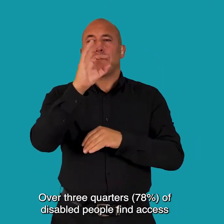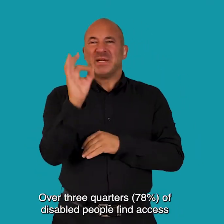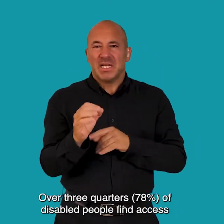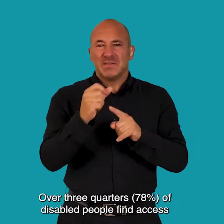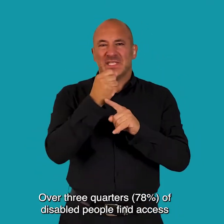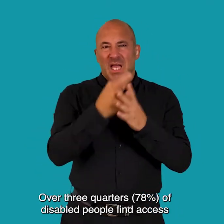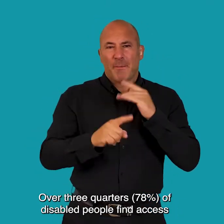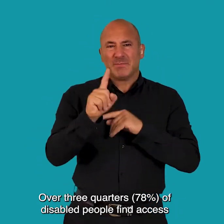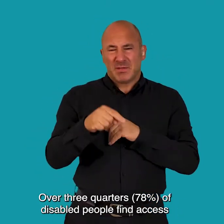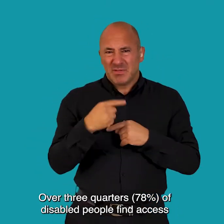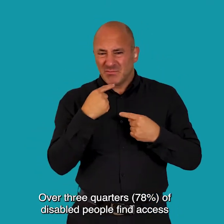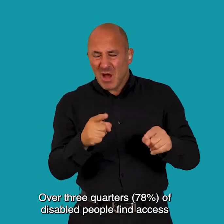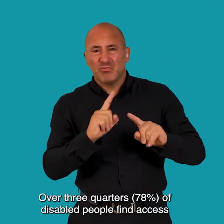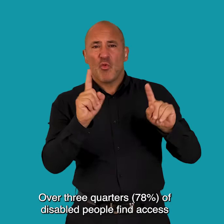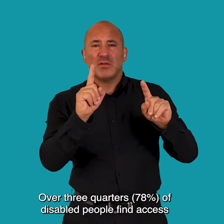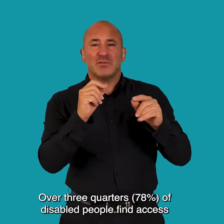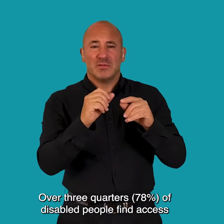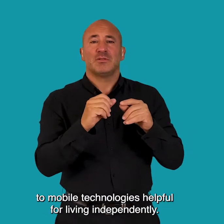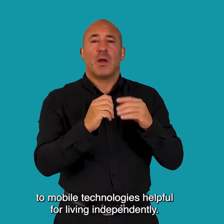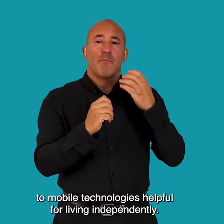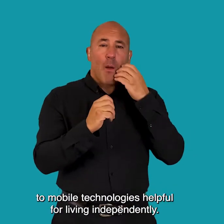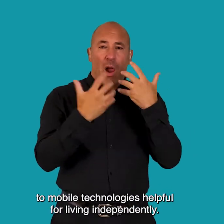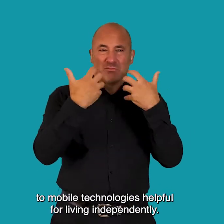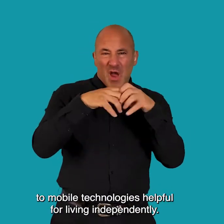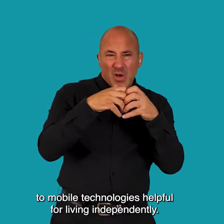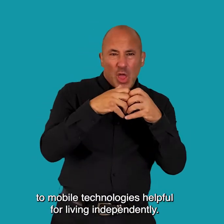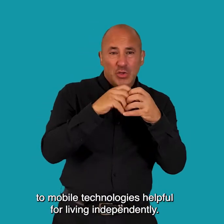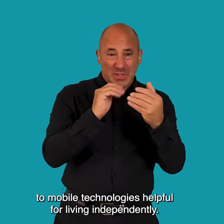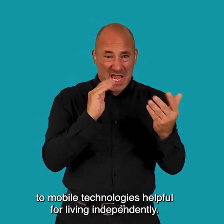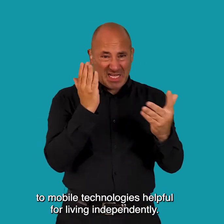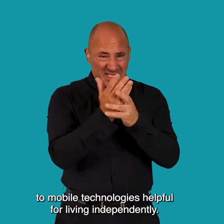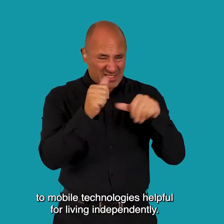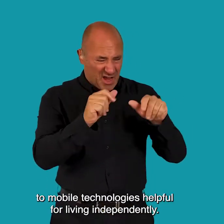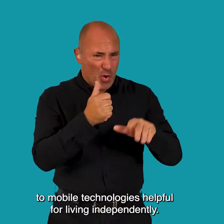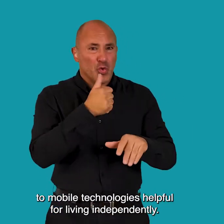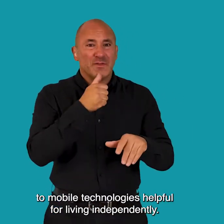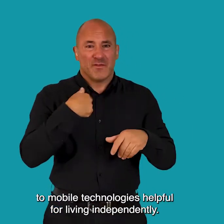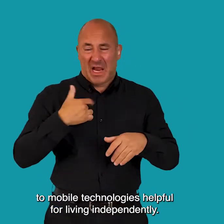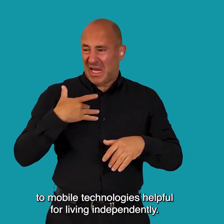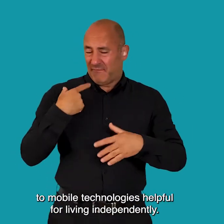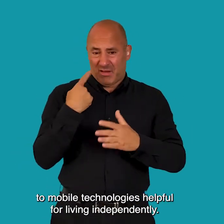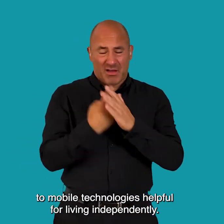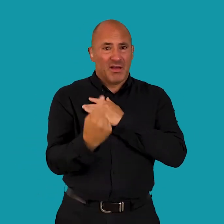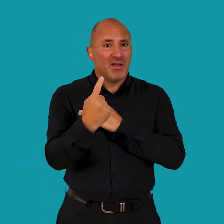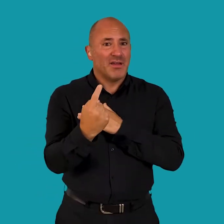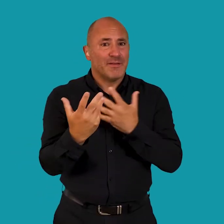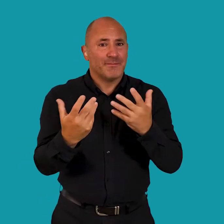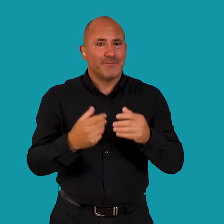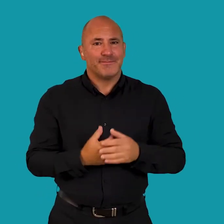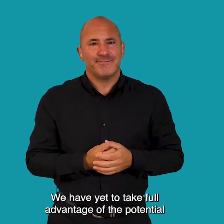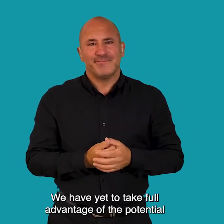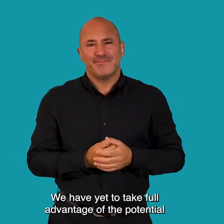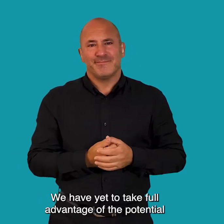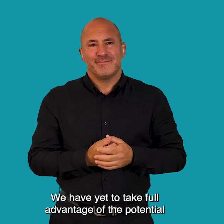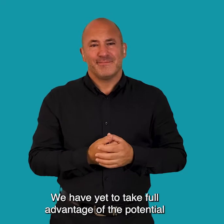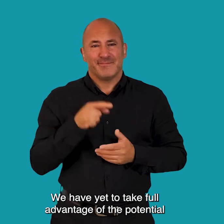78% of disabled people find access to mobile technologies helpful for living independently. We have yet to take